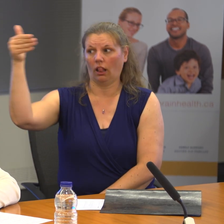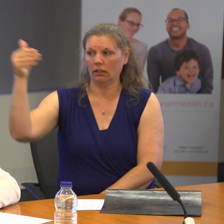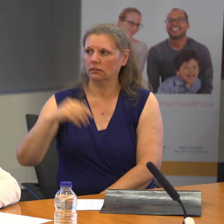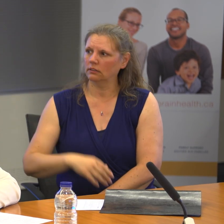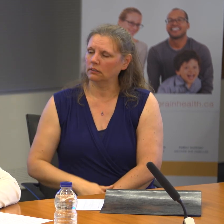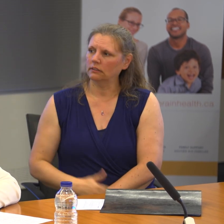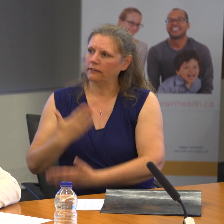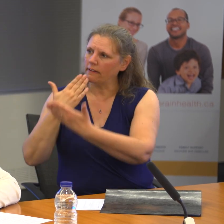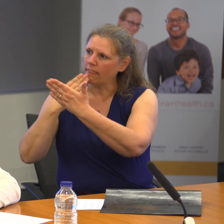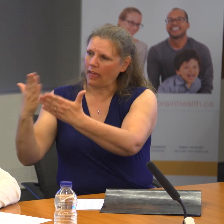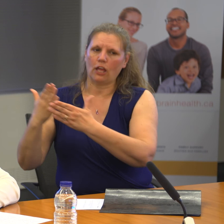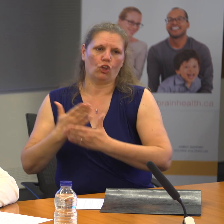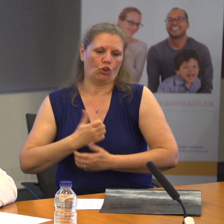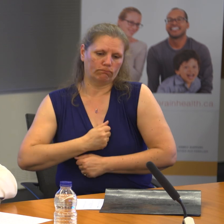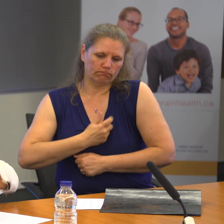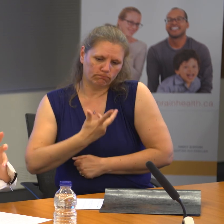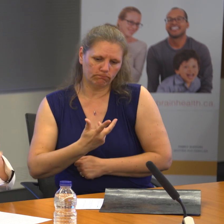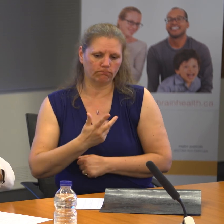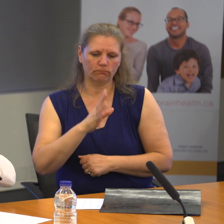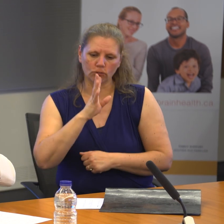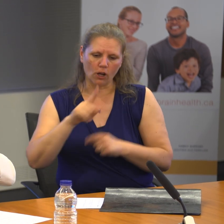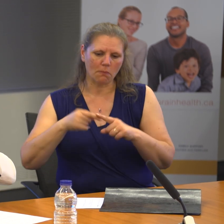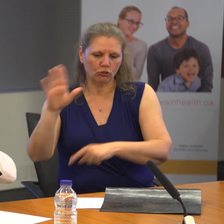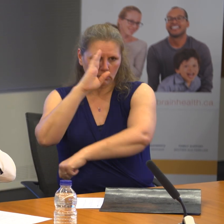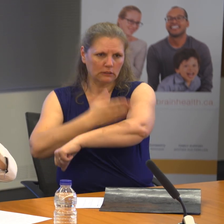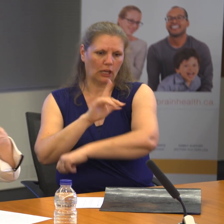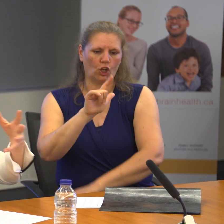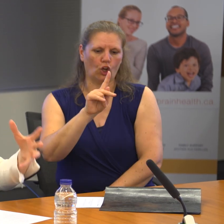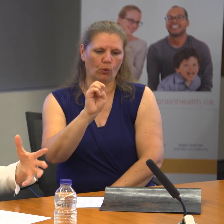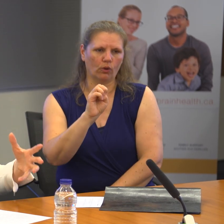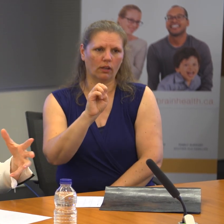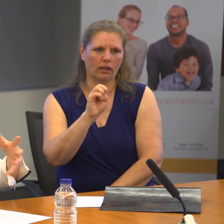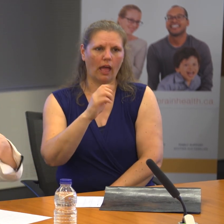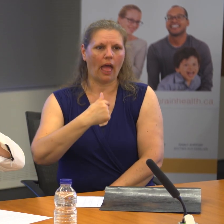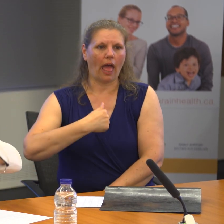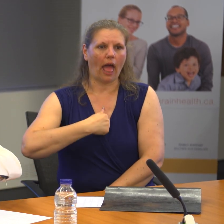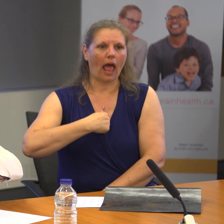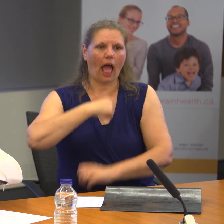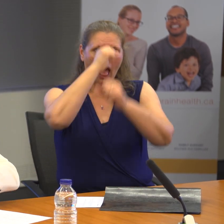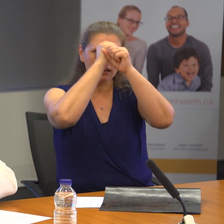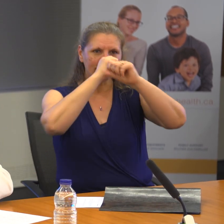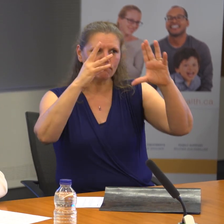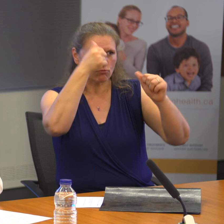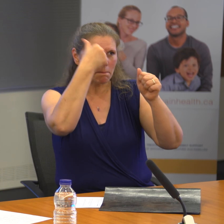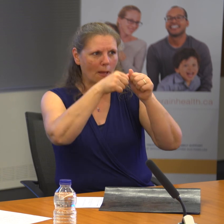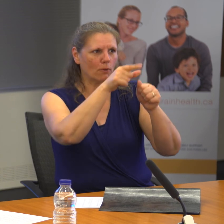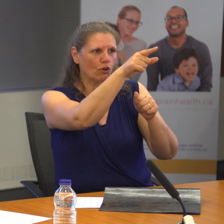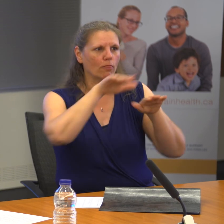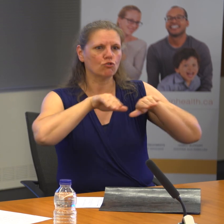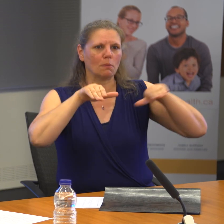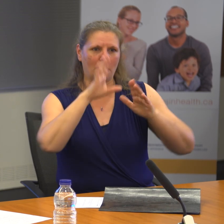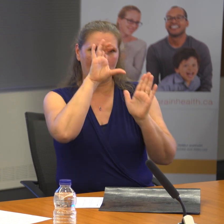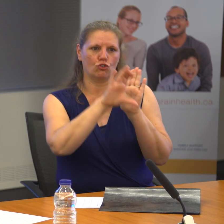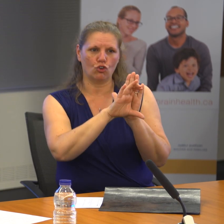thank you for telling us about Luke, and I will remember that picture in the water, and I want